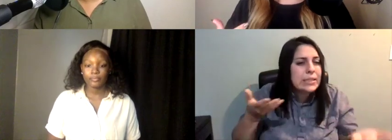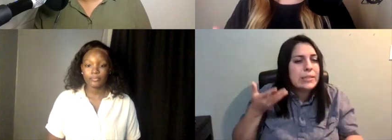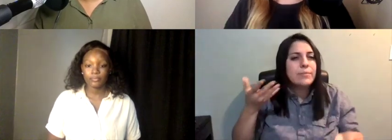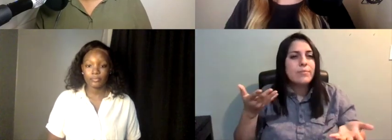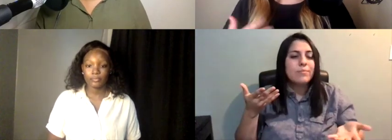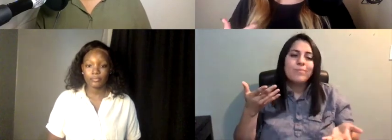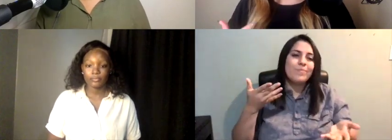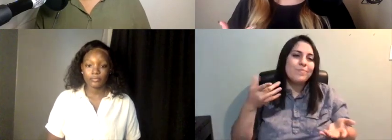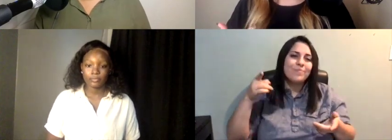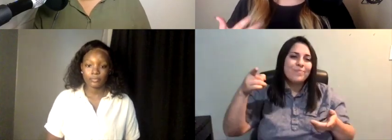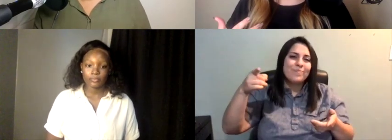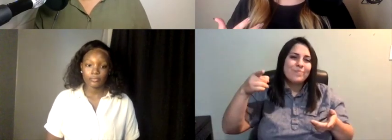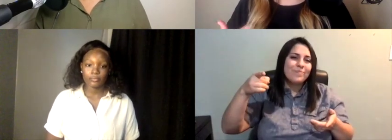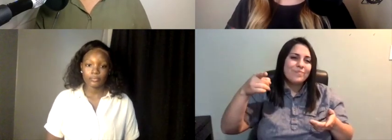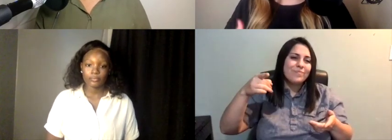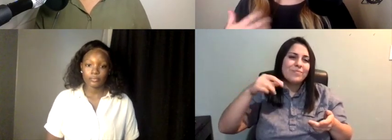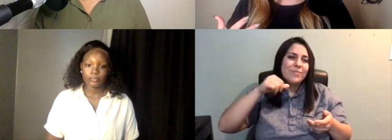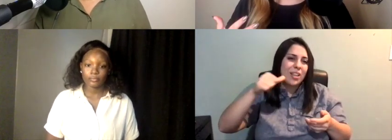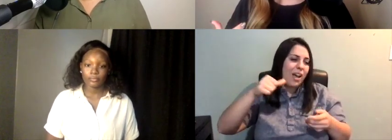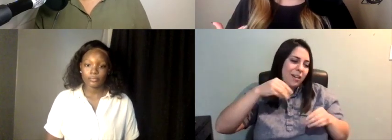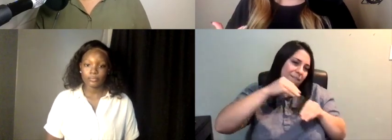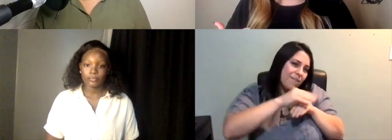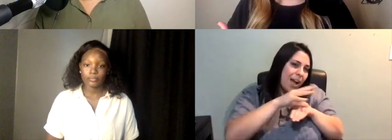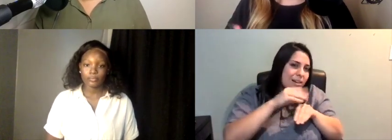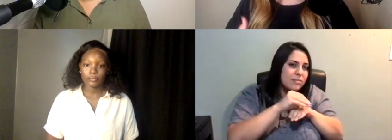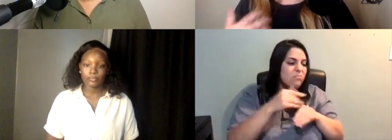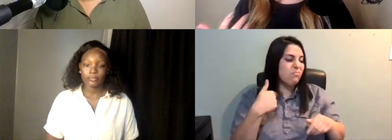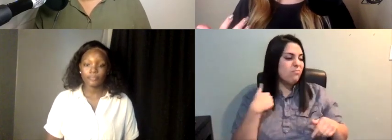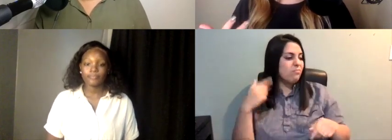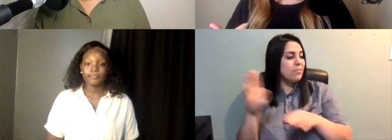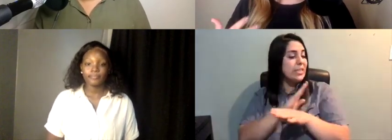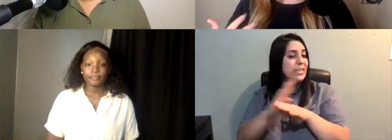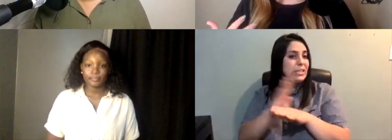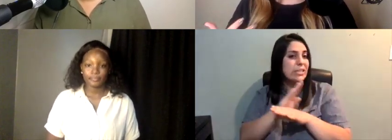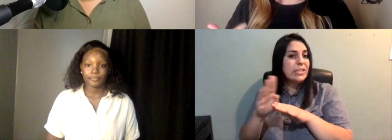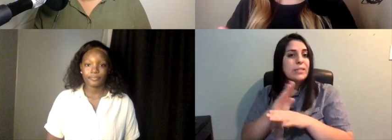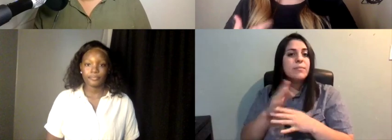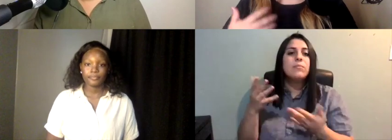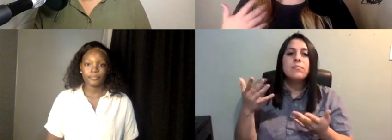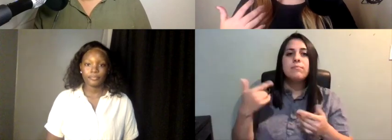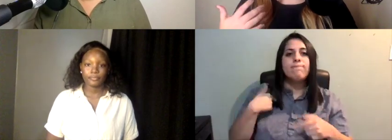help you, like, I'm not here to give you advice, like, I've got my own shit, like, I did this